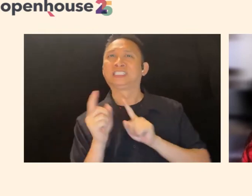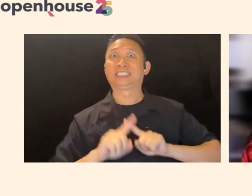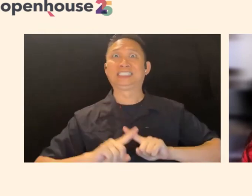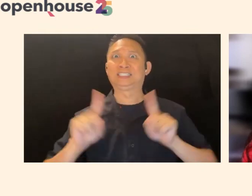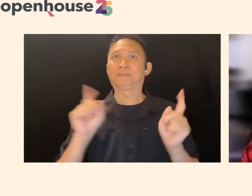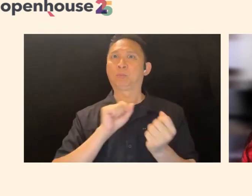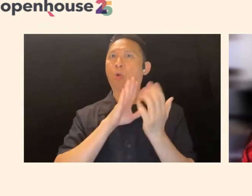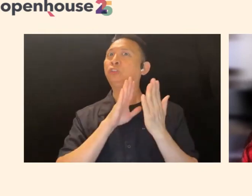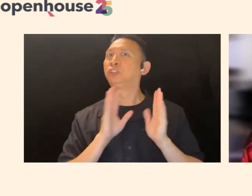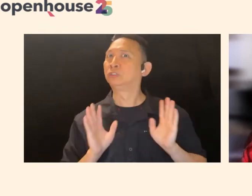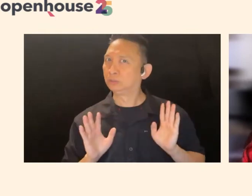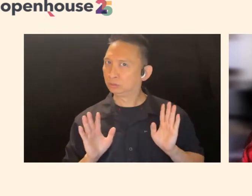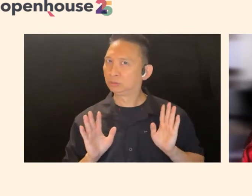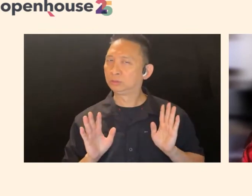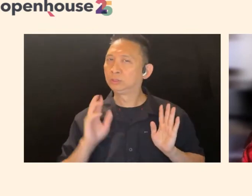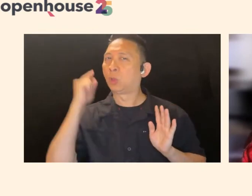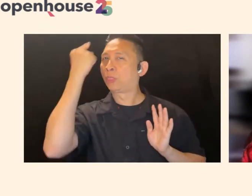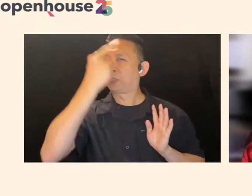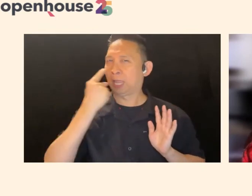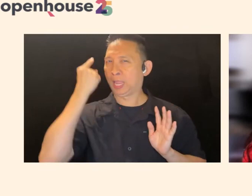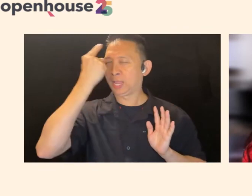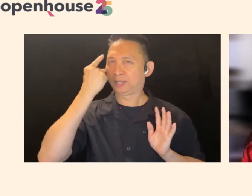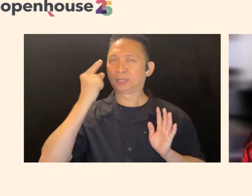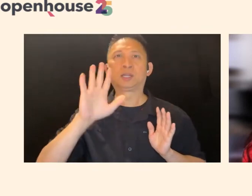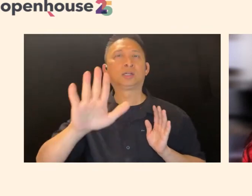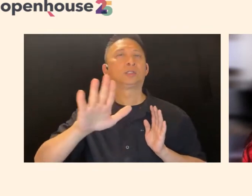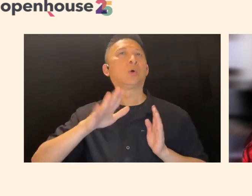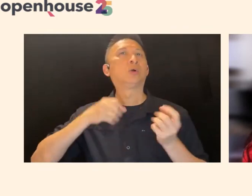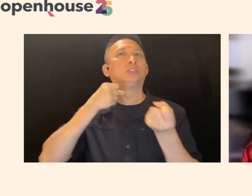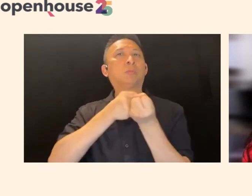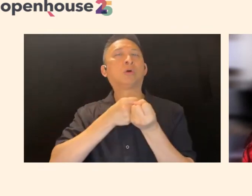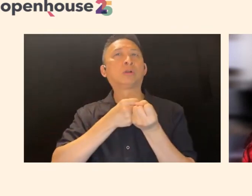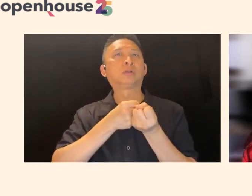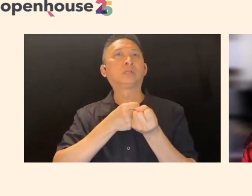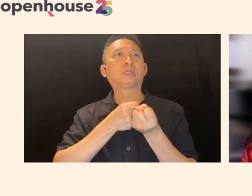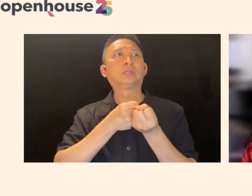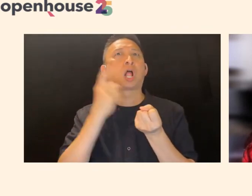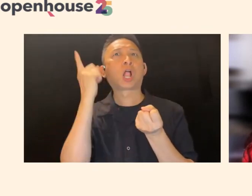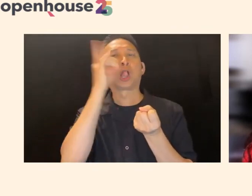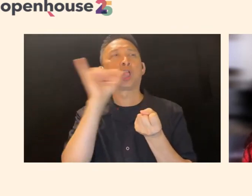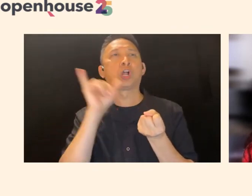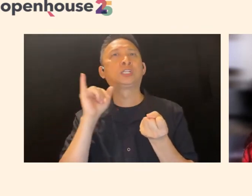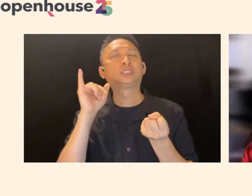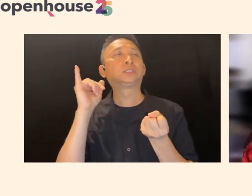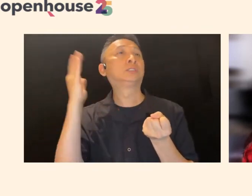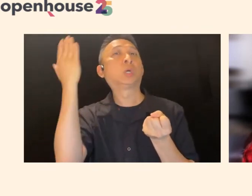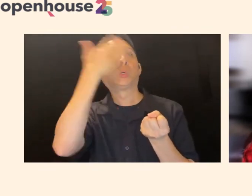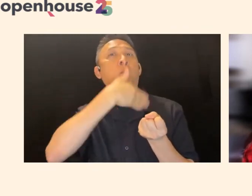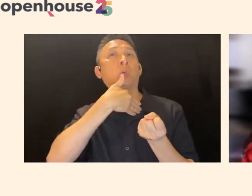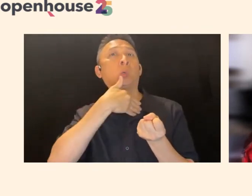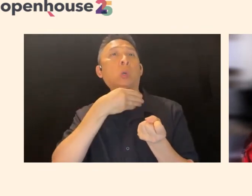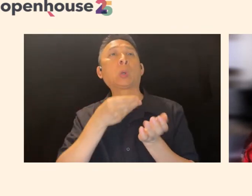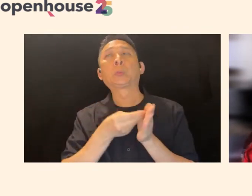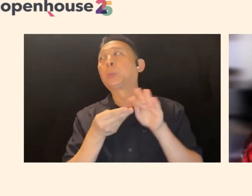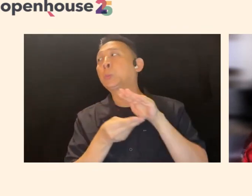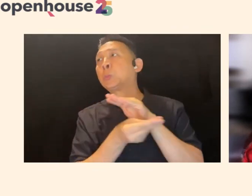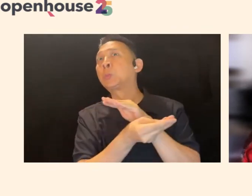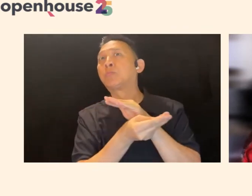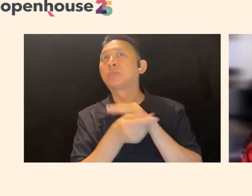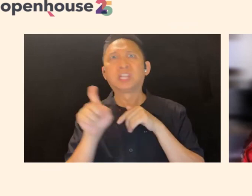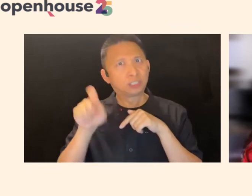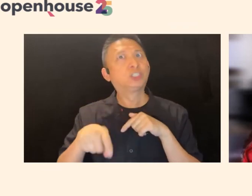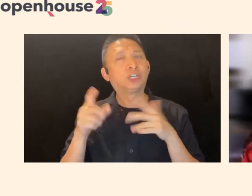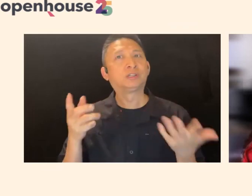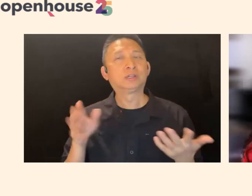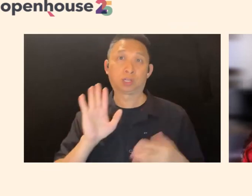about, and so your support Absolutely. may look invisible, and it should. Like I think slapping, an organization's